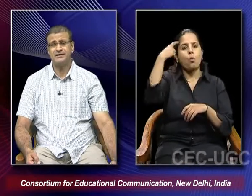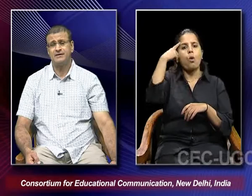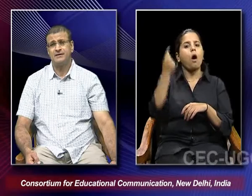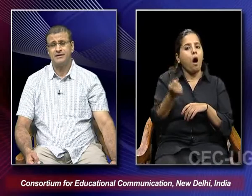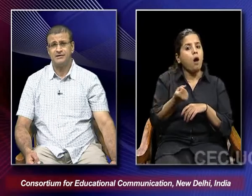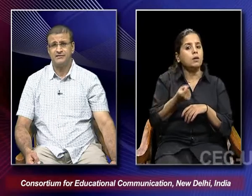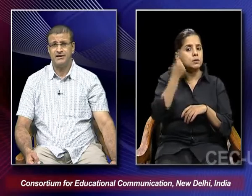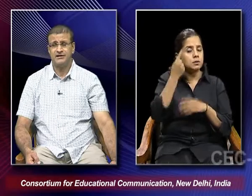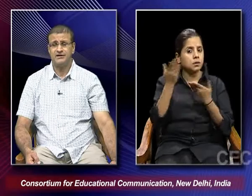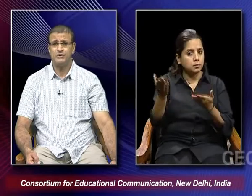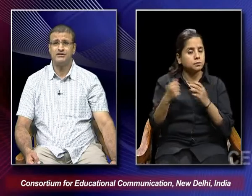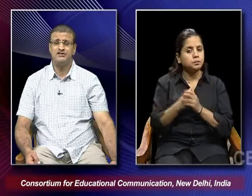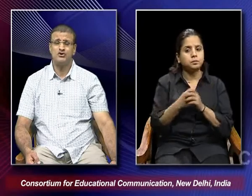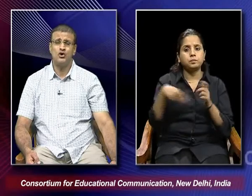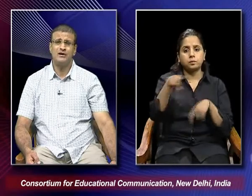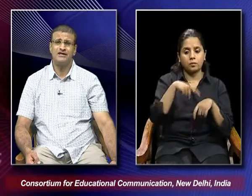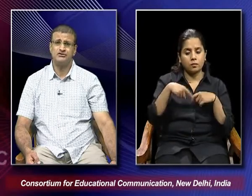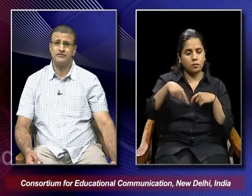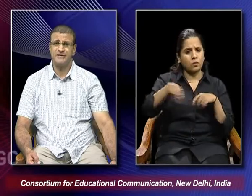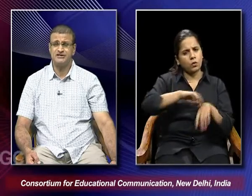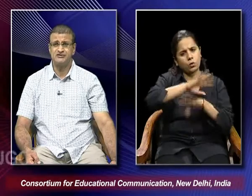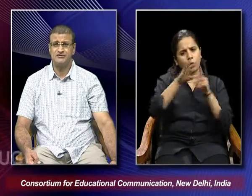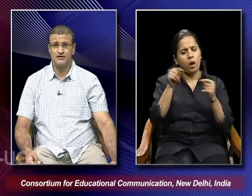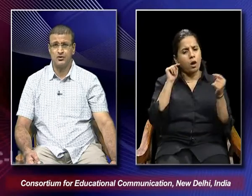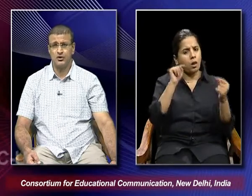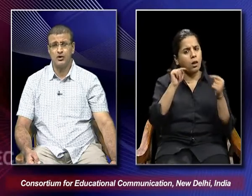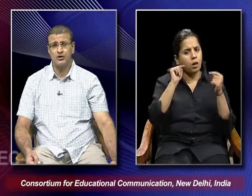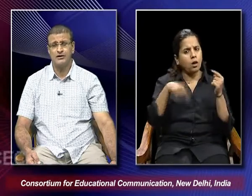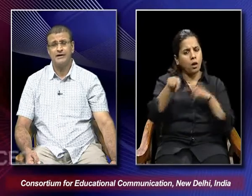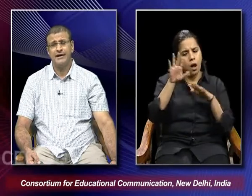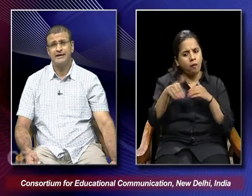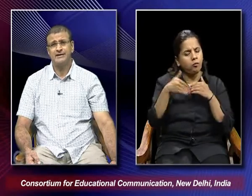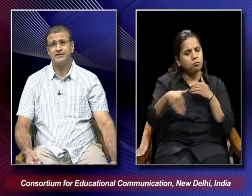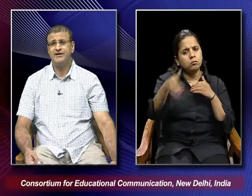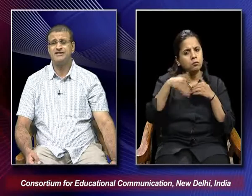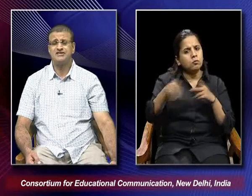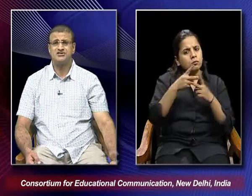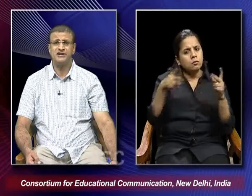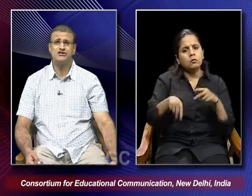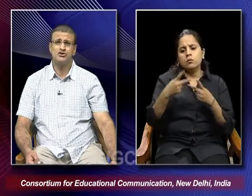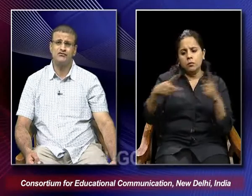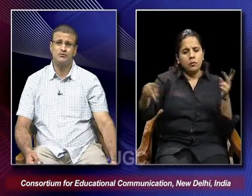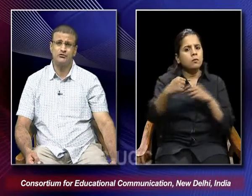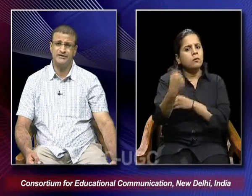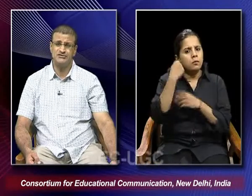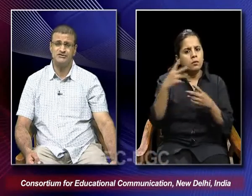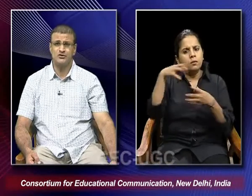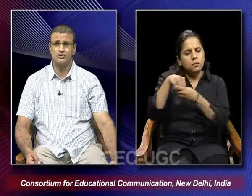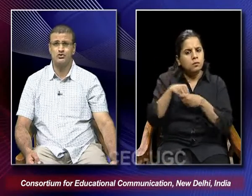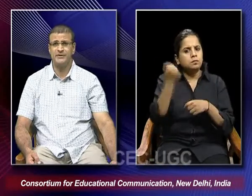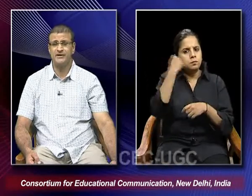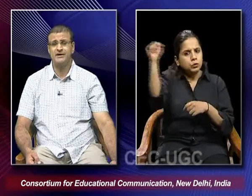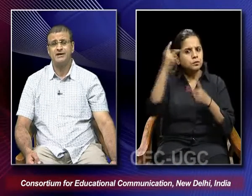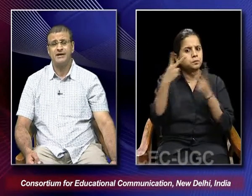that during these all kinds of debates which were going on, and the various strands of the movements which were